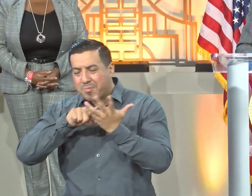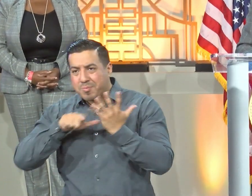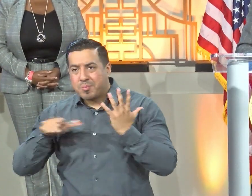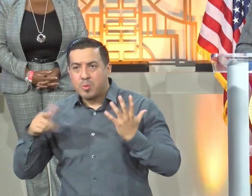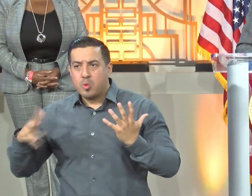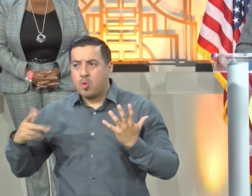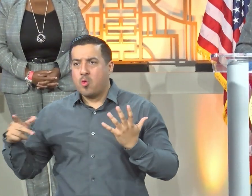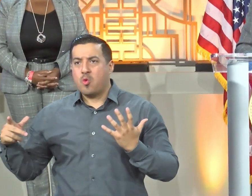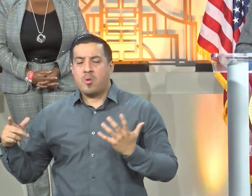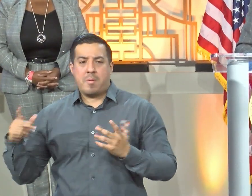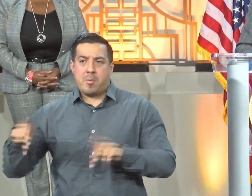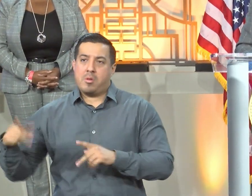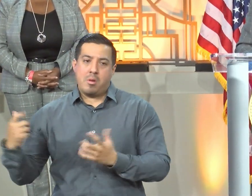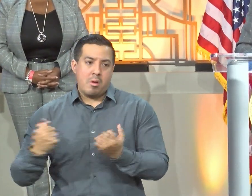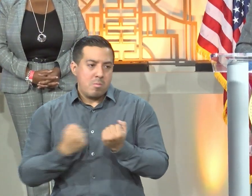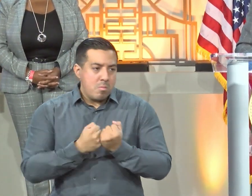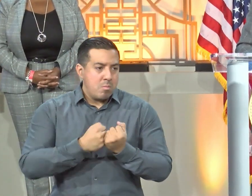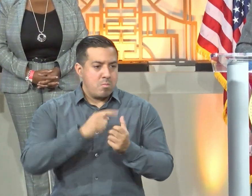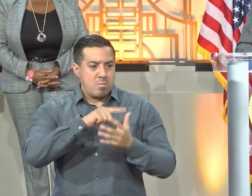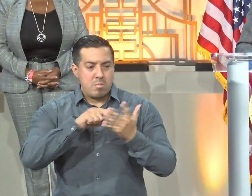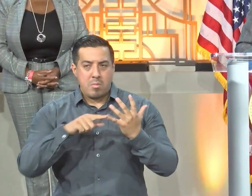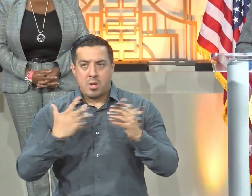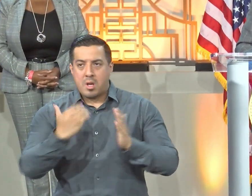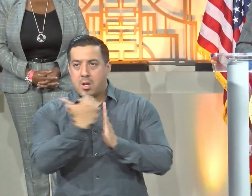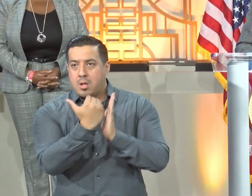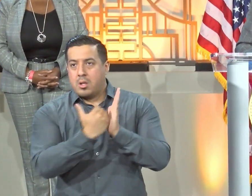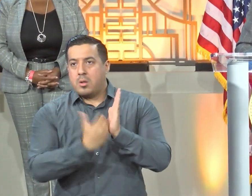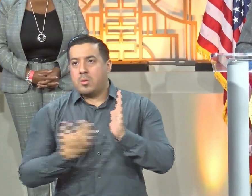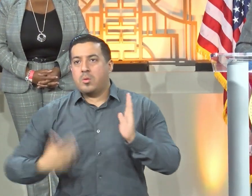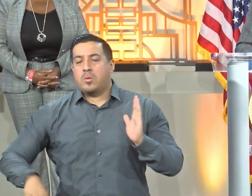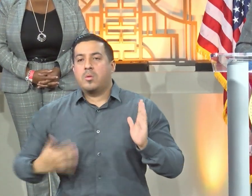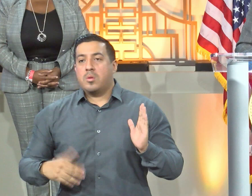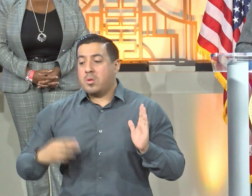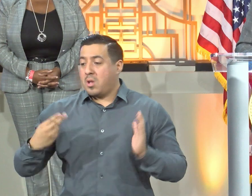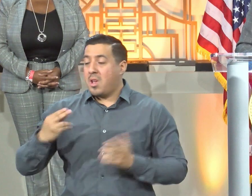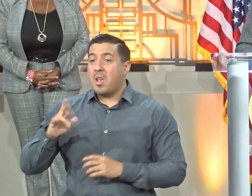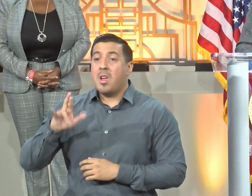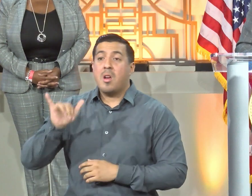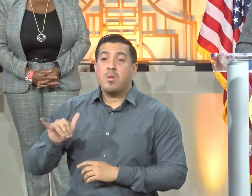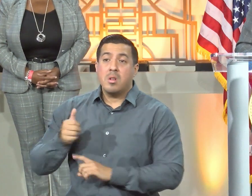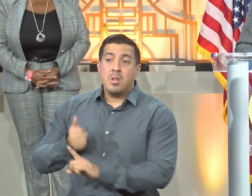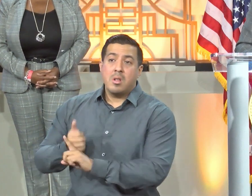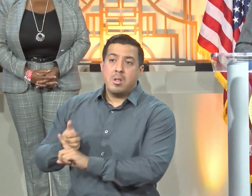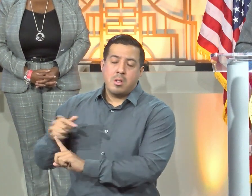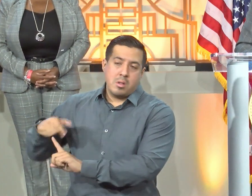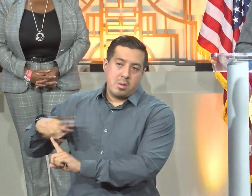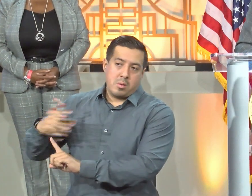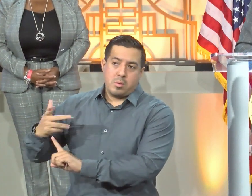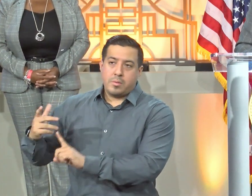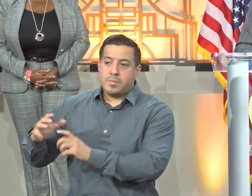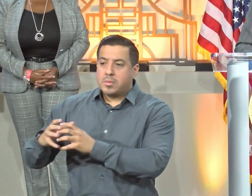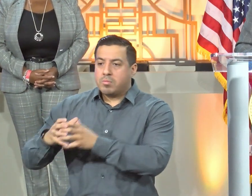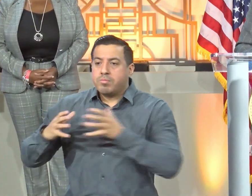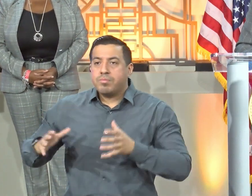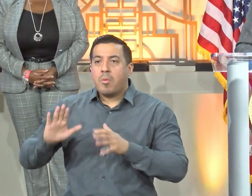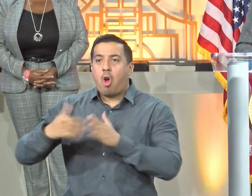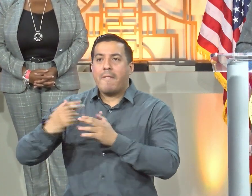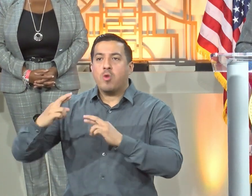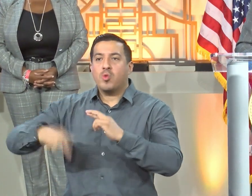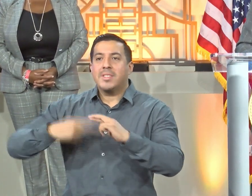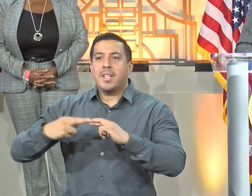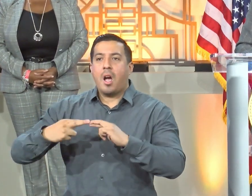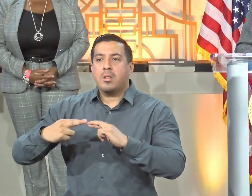a huge, huge list. And Harry has also expanded the city's recycling